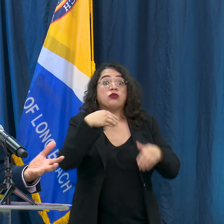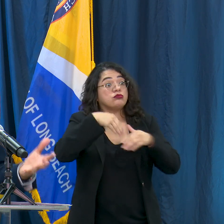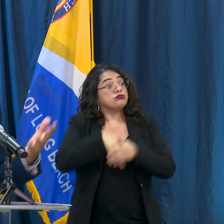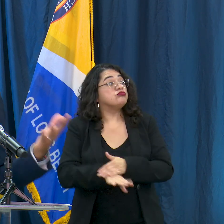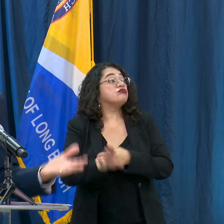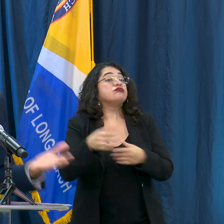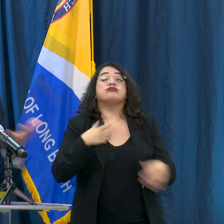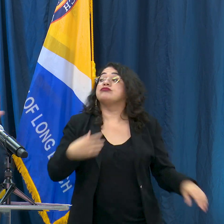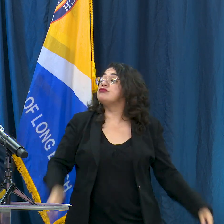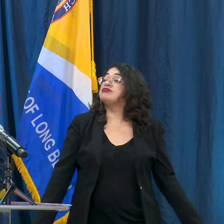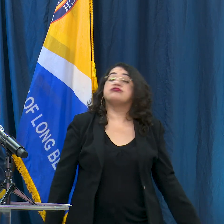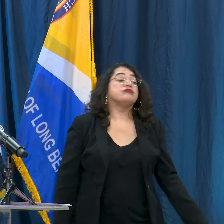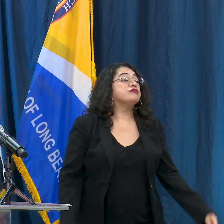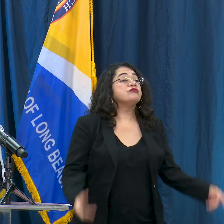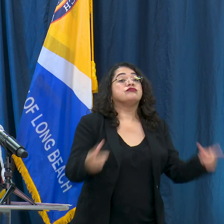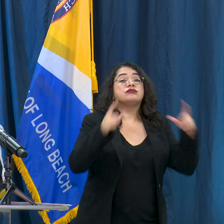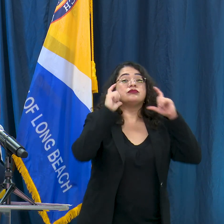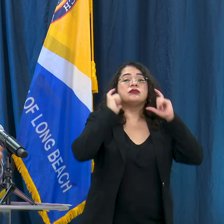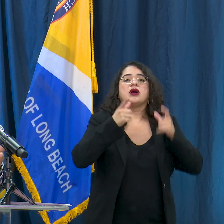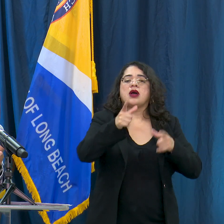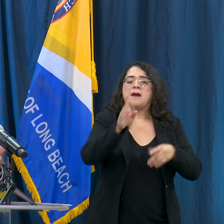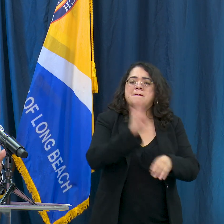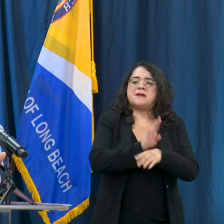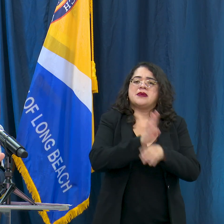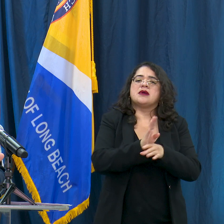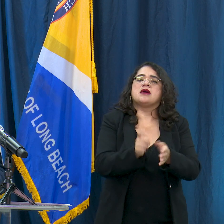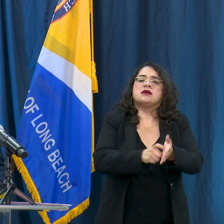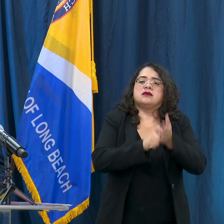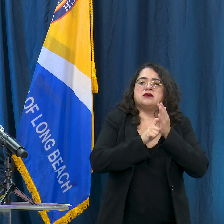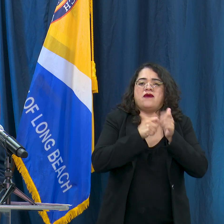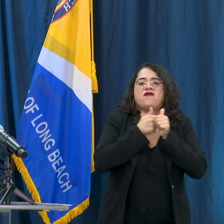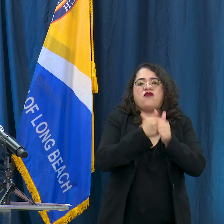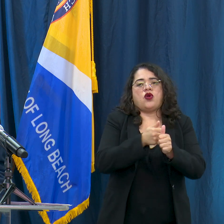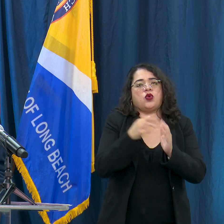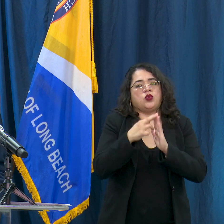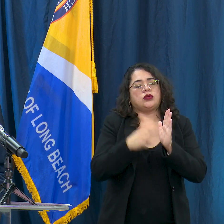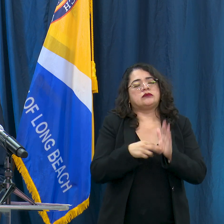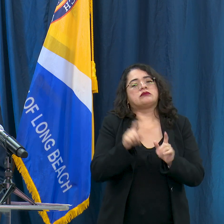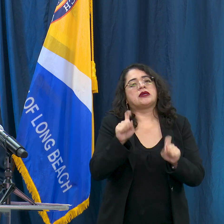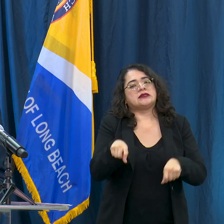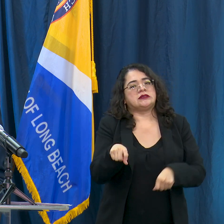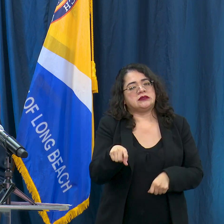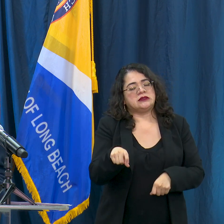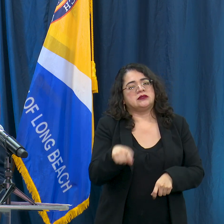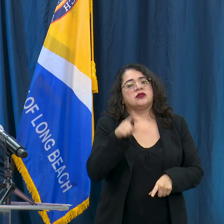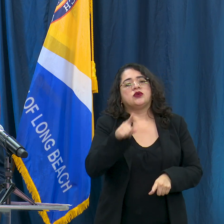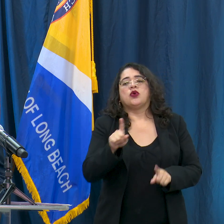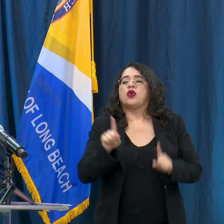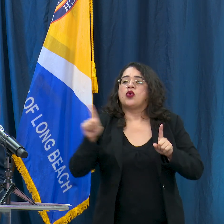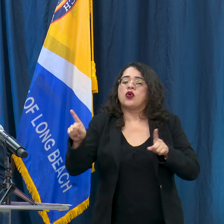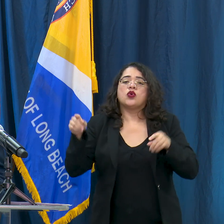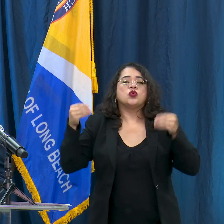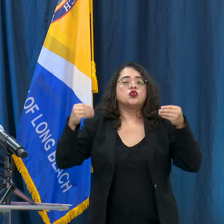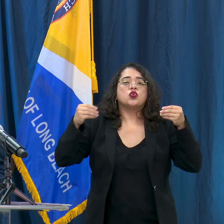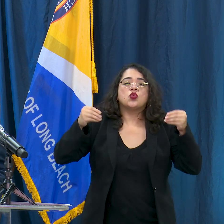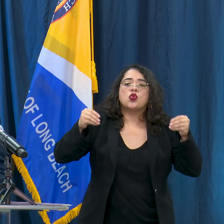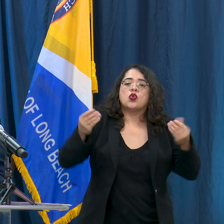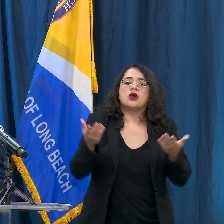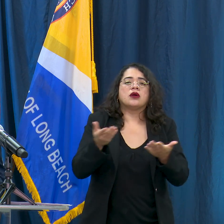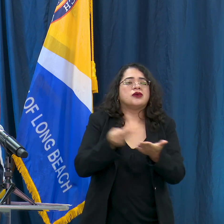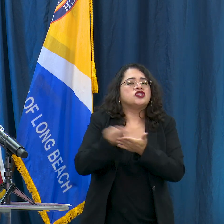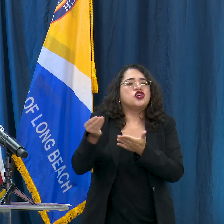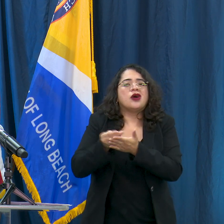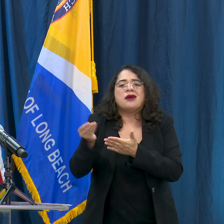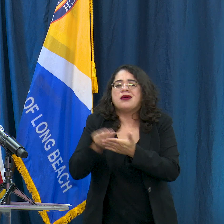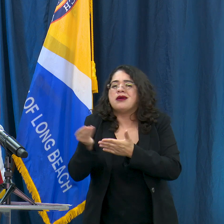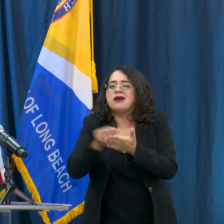are, then that business is not following the rules. You need to wear a face covering. When you're out at a retail store or at a location. We